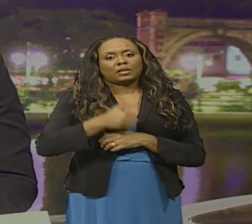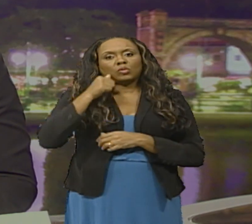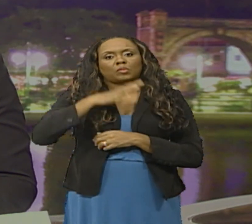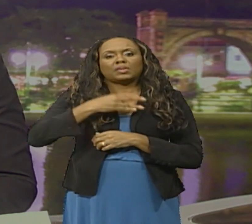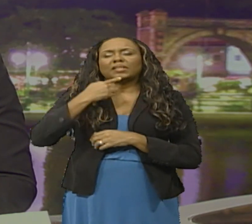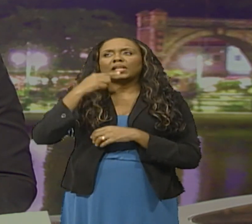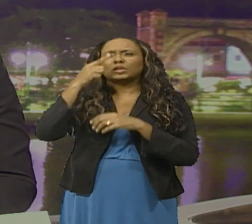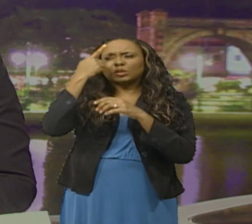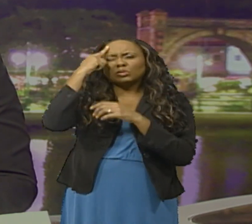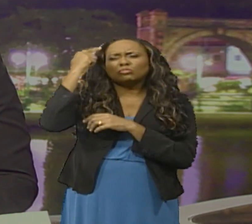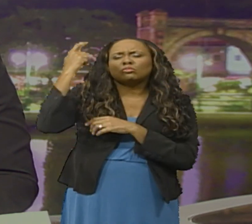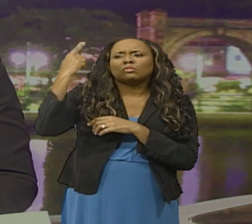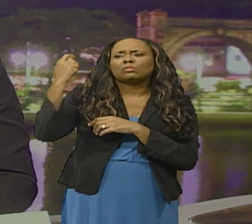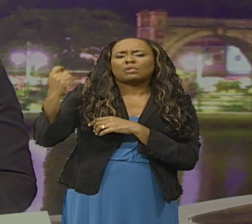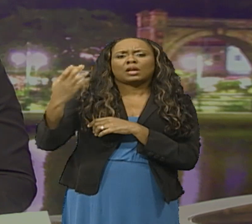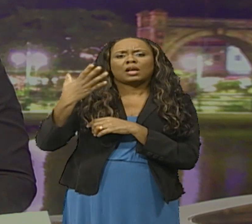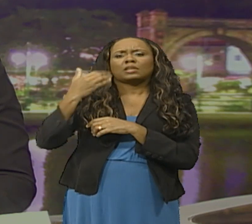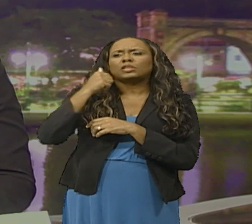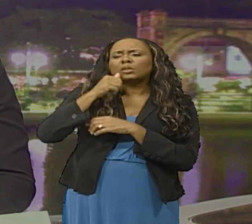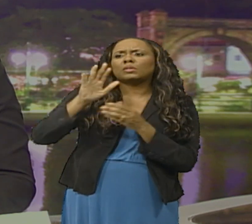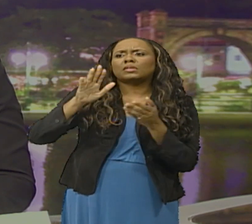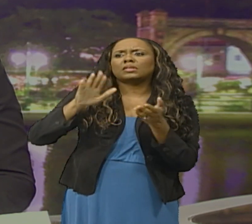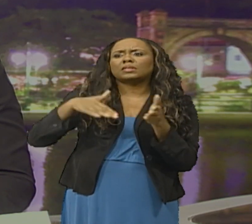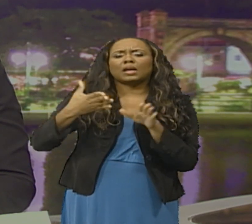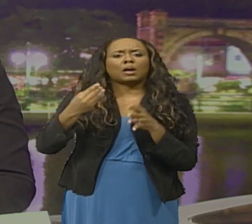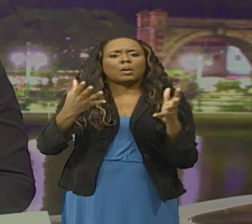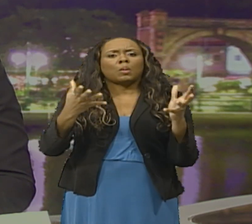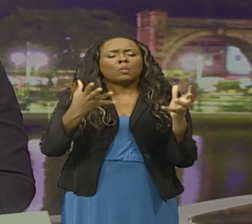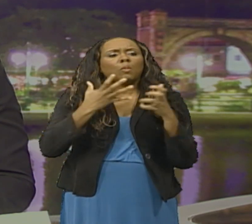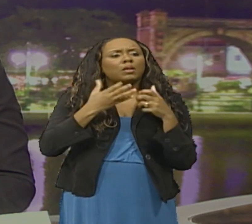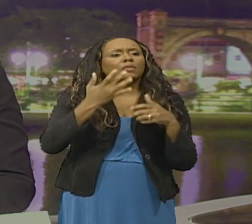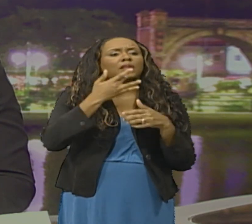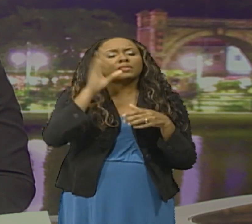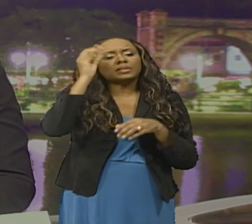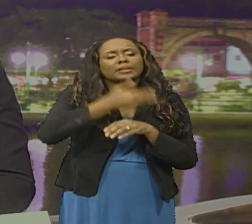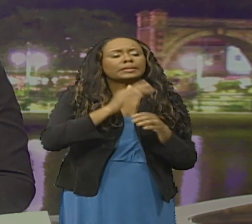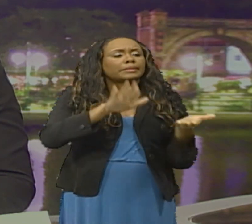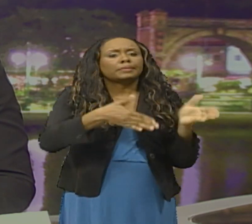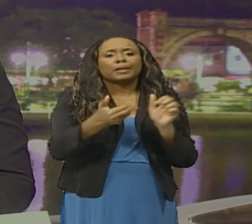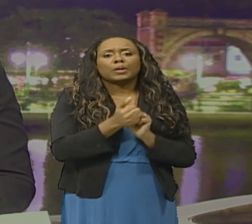she was going to die and wanted to take her favorite son with her.